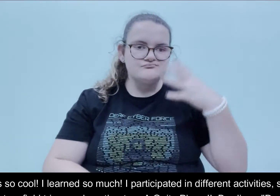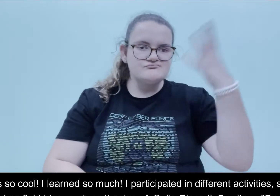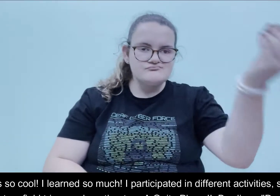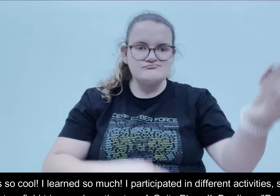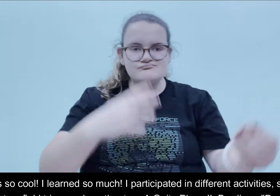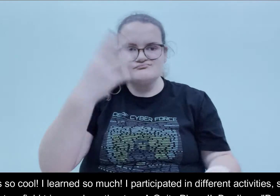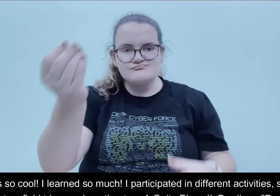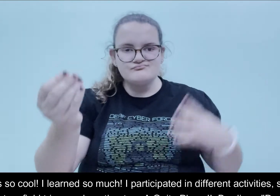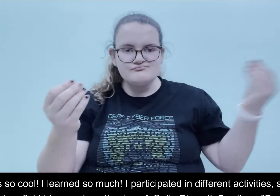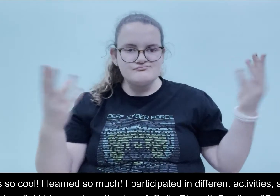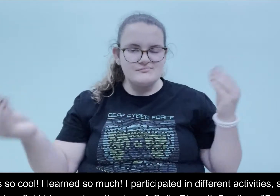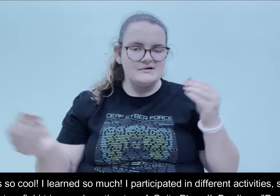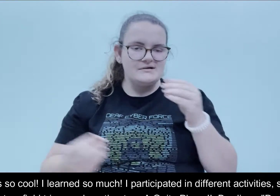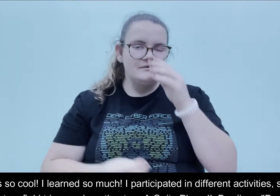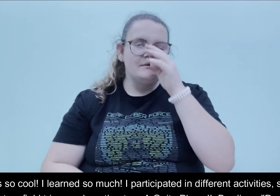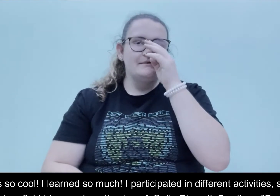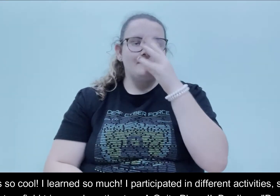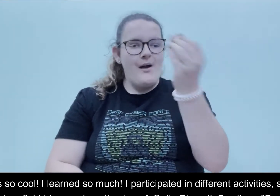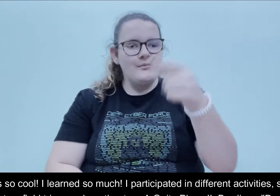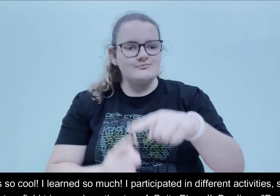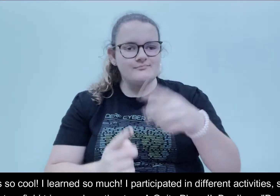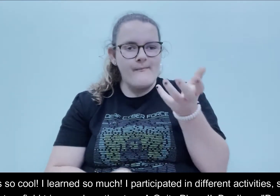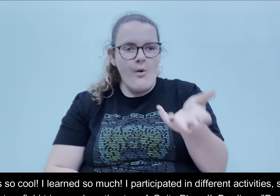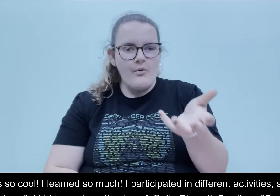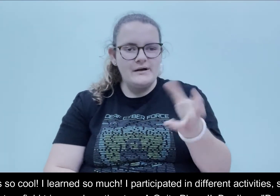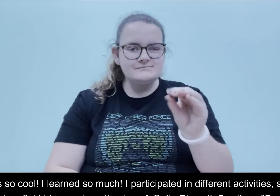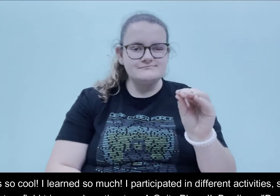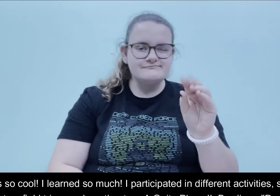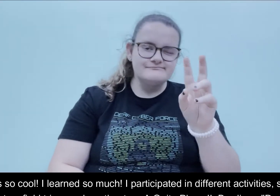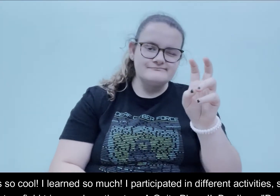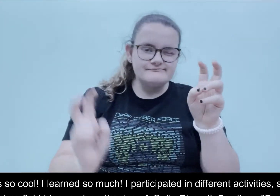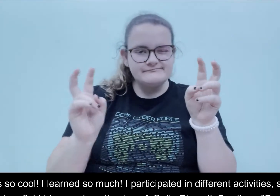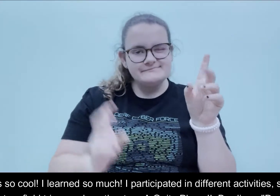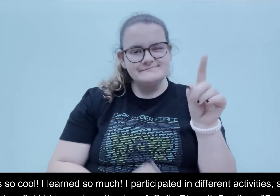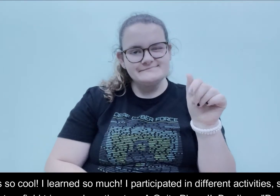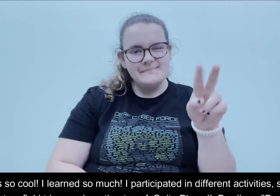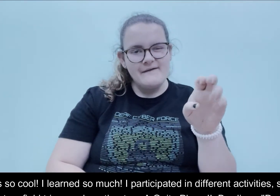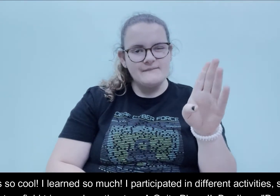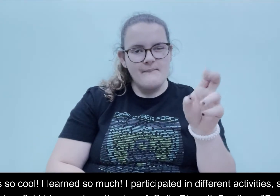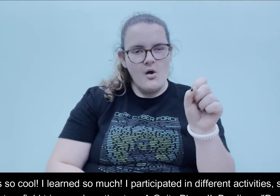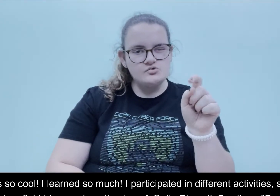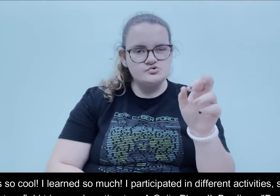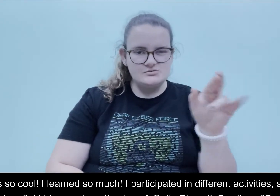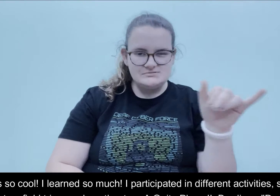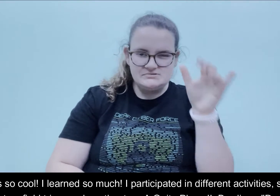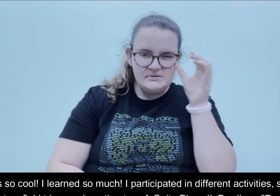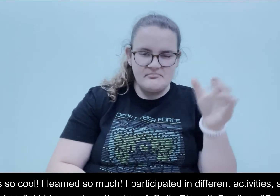One day we went to see a movie, like Quiet Place, or like, we went out and did things. We went